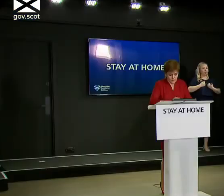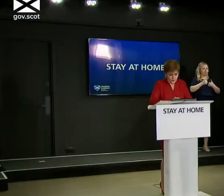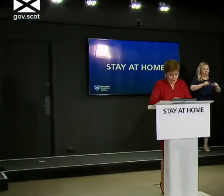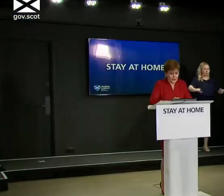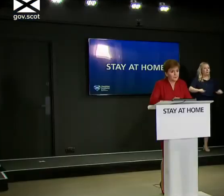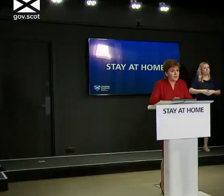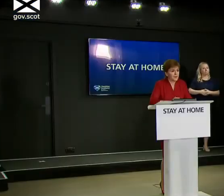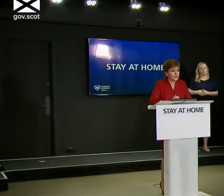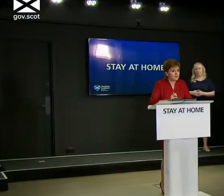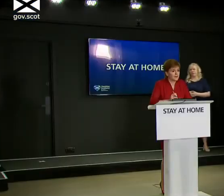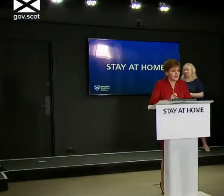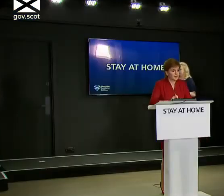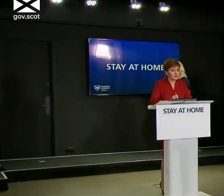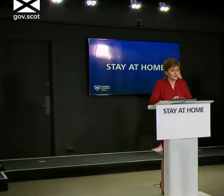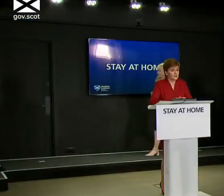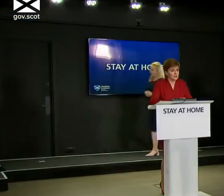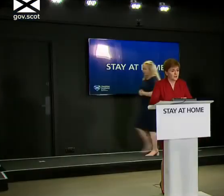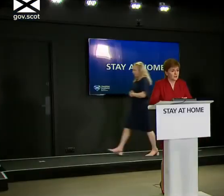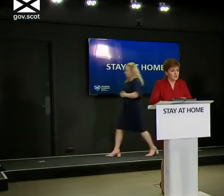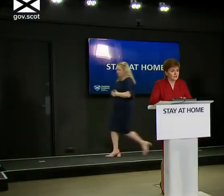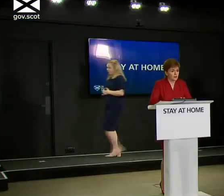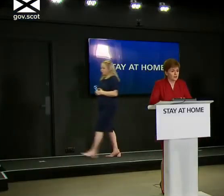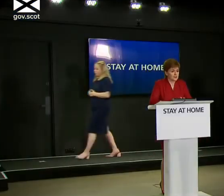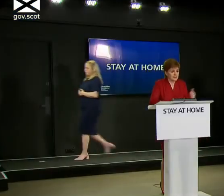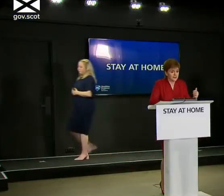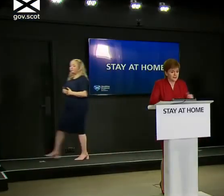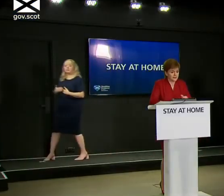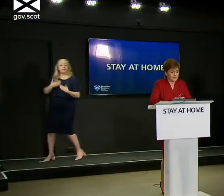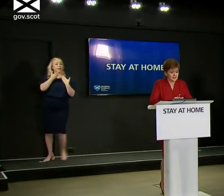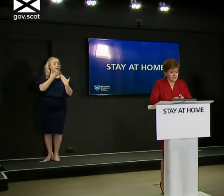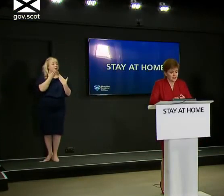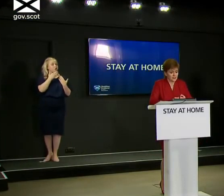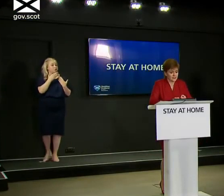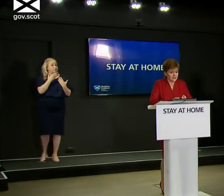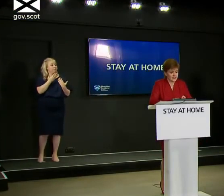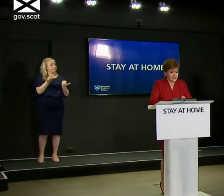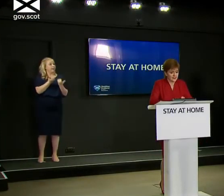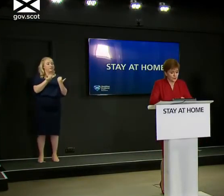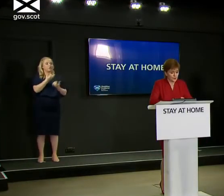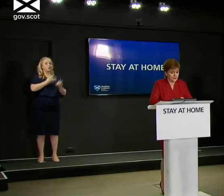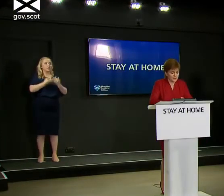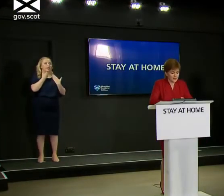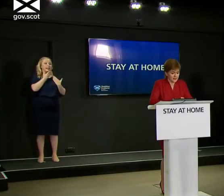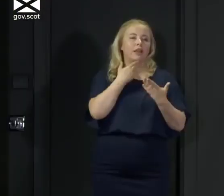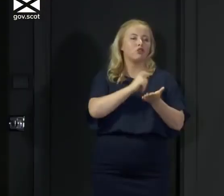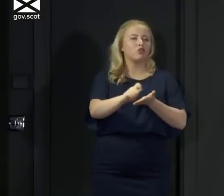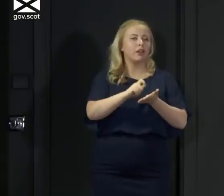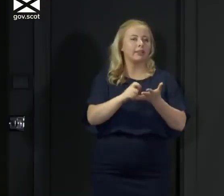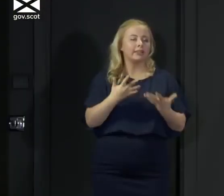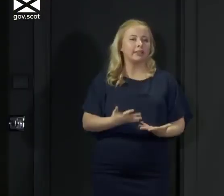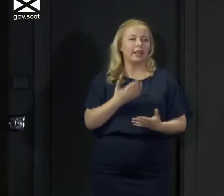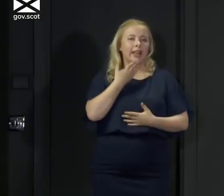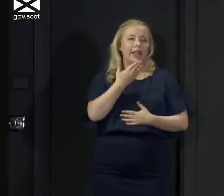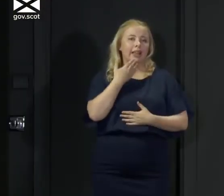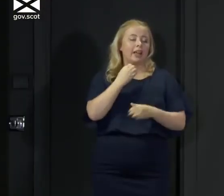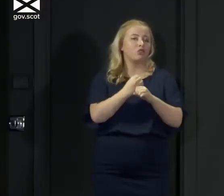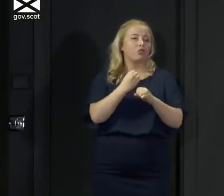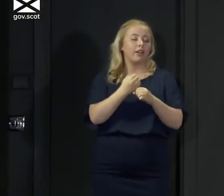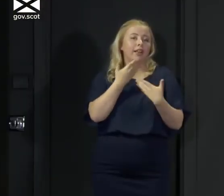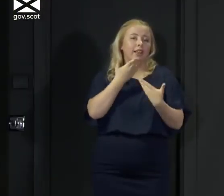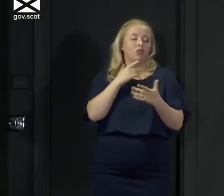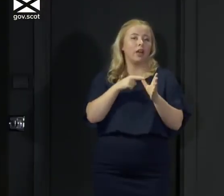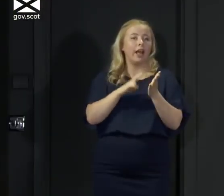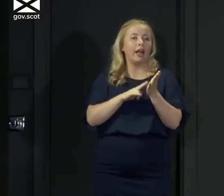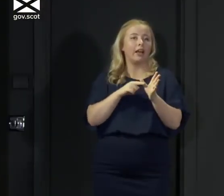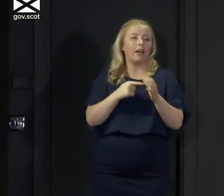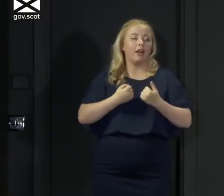it. Okay, thank you. That concludes the questions for today. My thanks to the journalists, as always. My thanks to Gregor and to